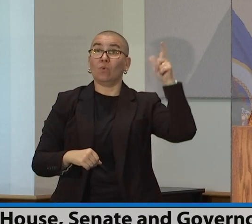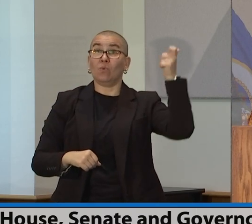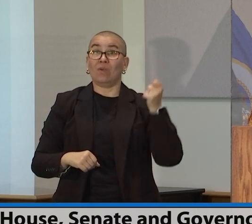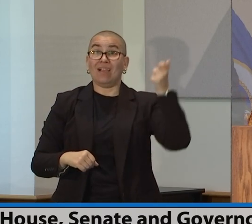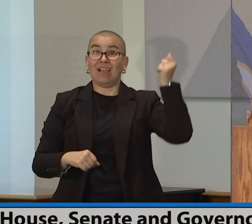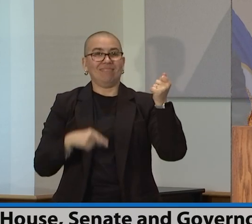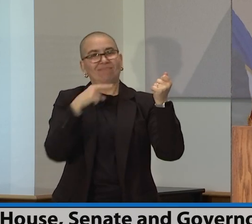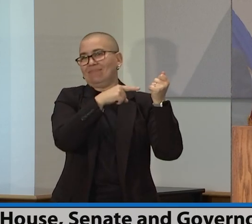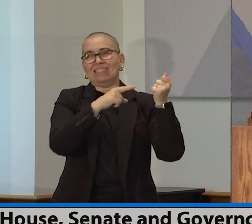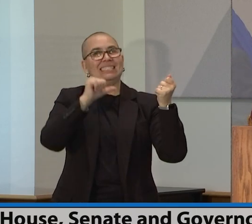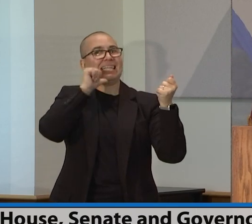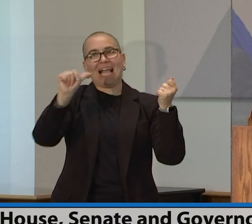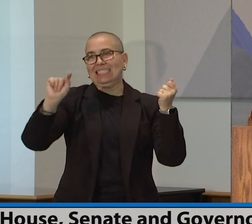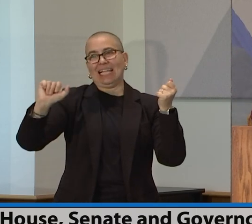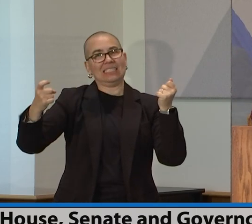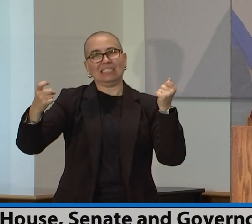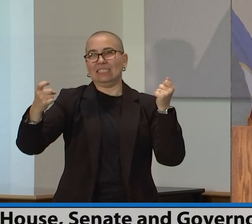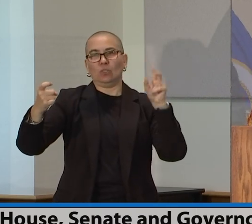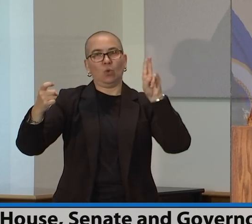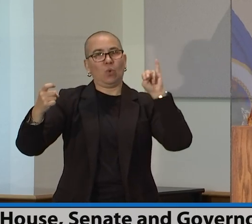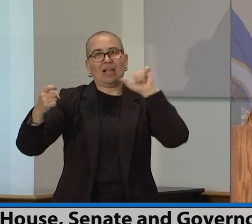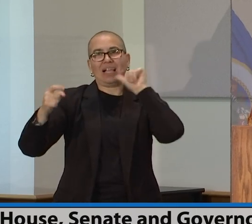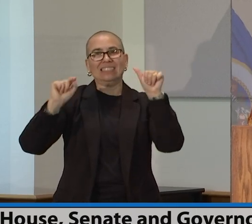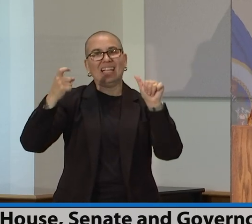least know where it's going. I'm pretty sure they've got to refile.